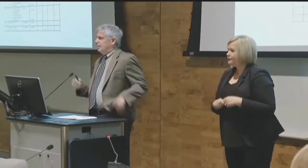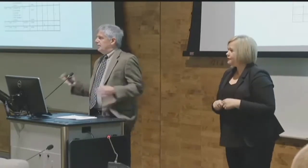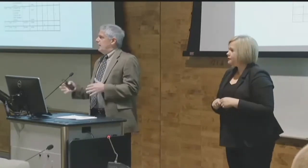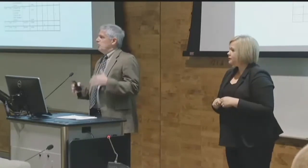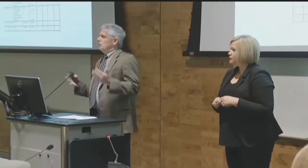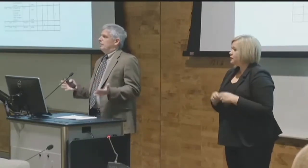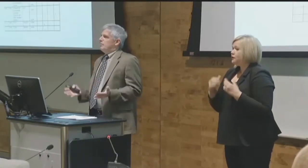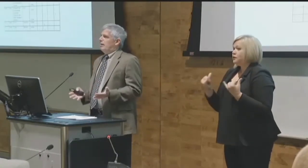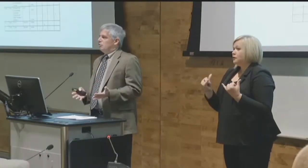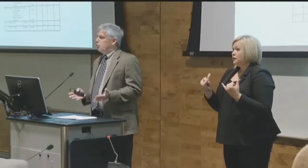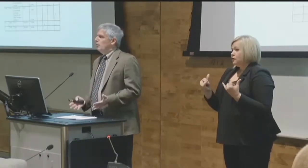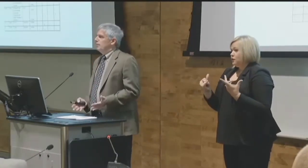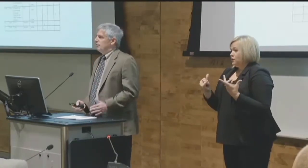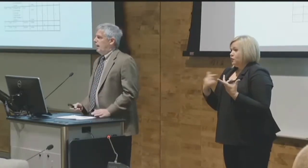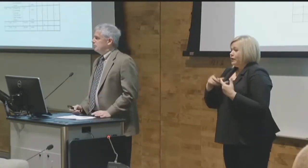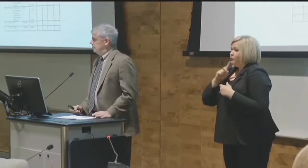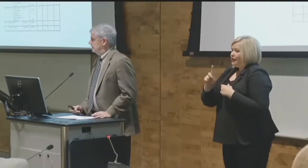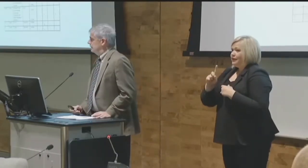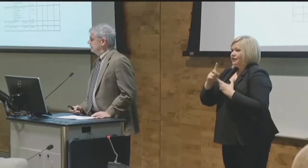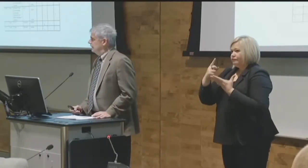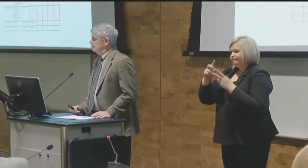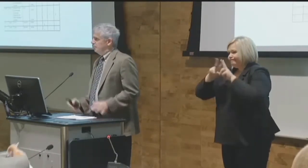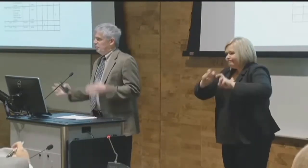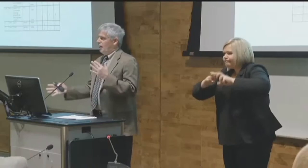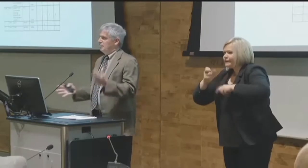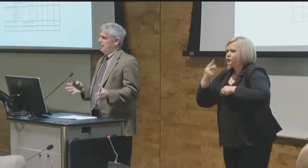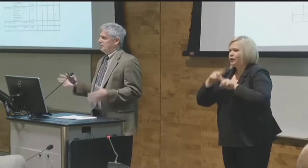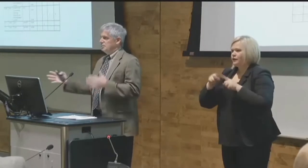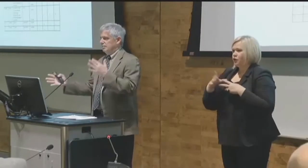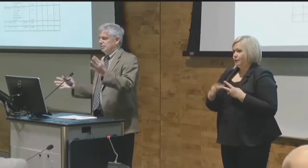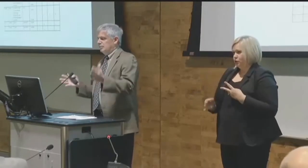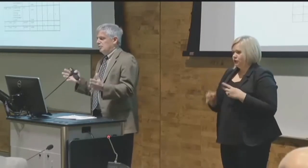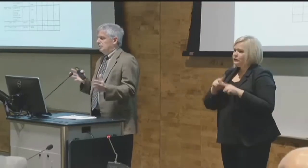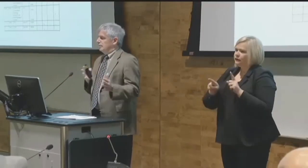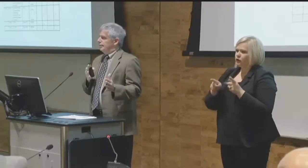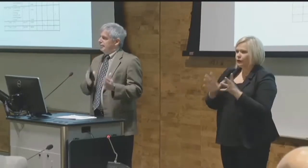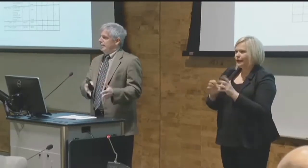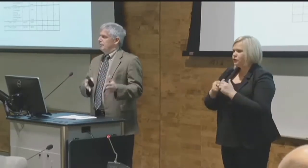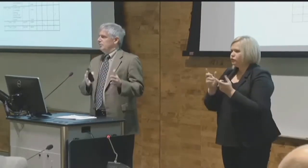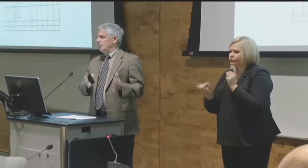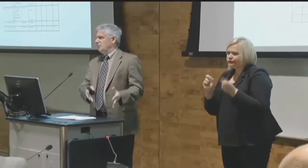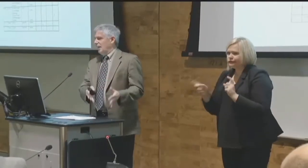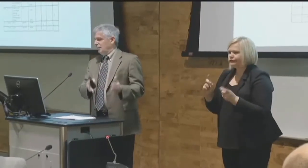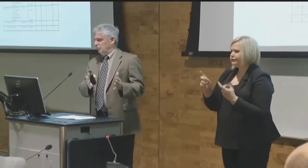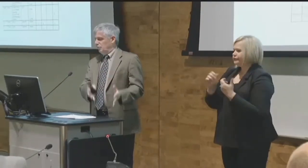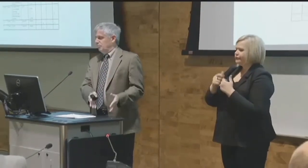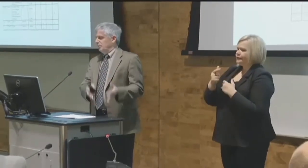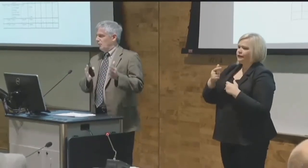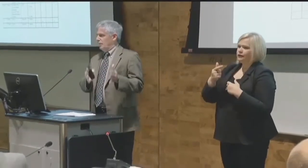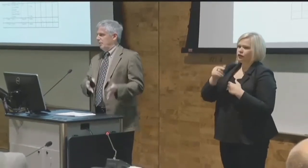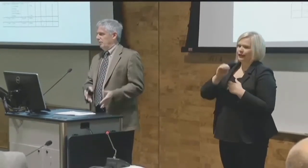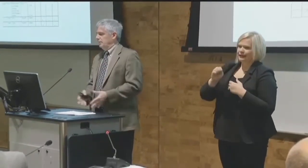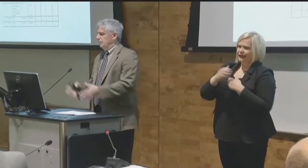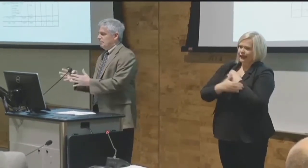Now, at the end of the day, we looked at about 12 different options, various combinations of Gleewa, Genesee County, and Flint